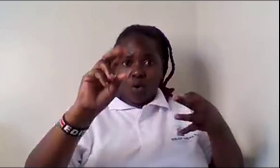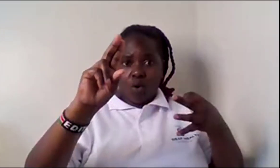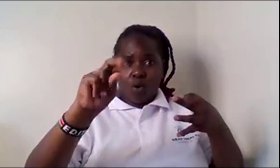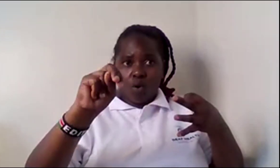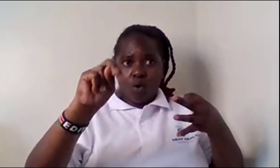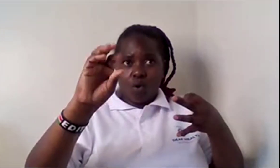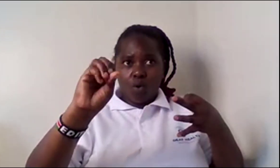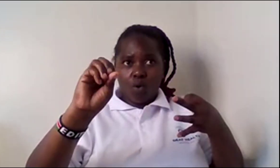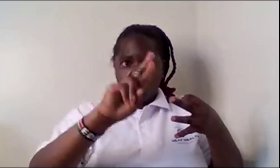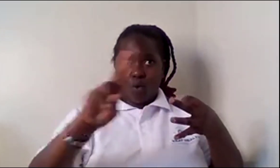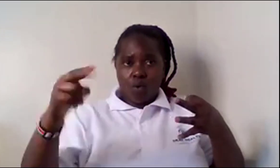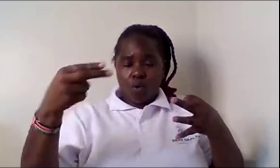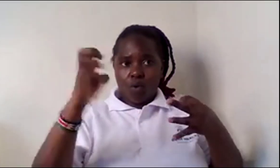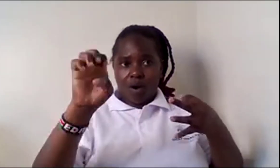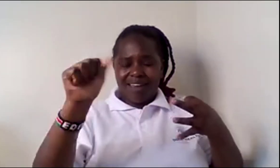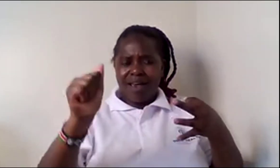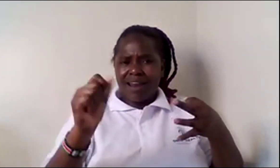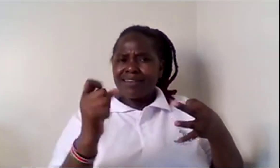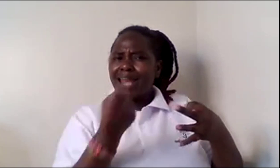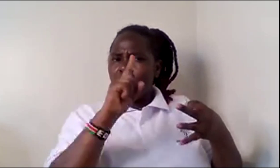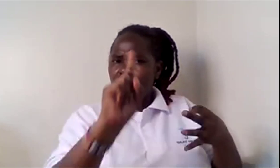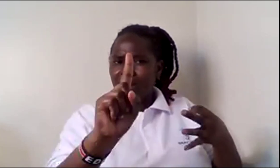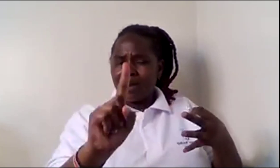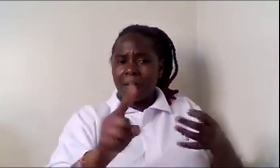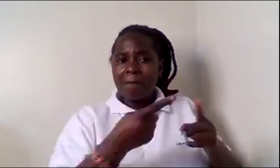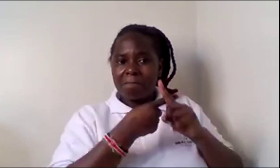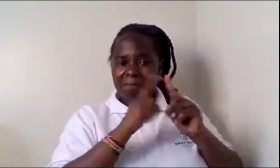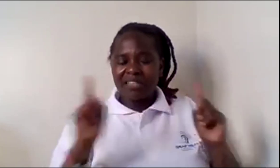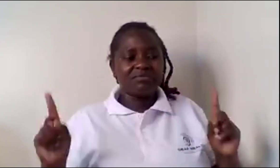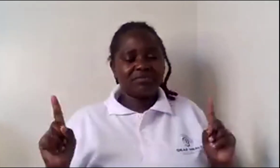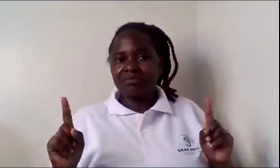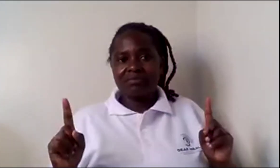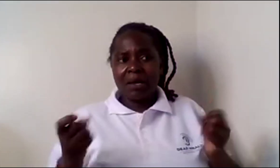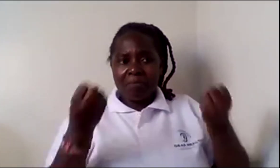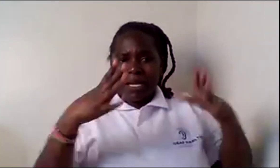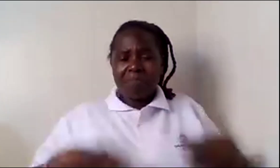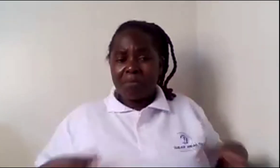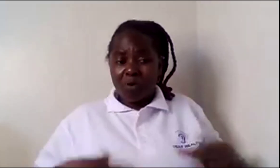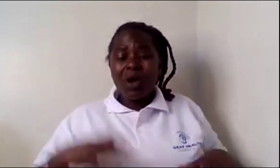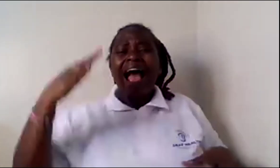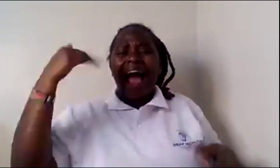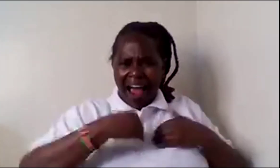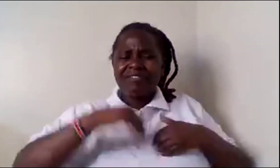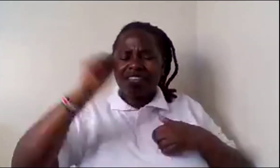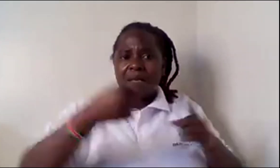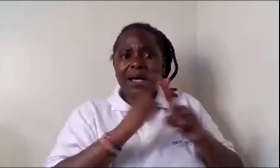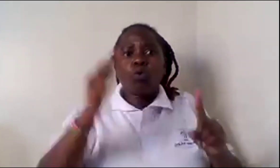tablet. But again, I go to, some people might have gonorrhea but have no symptoms. So we are really advocating for